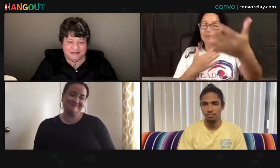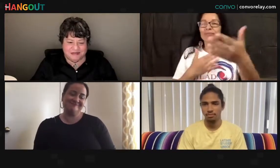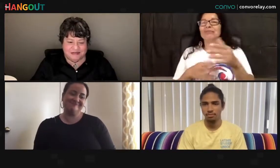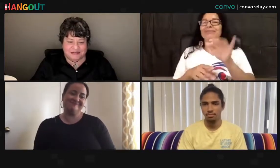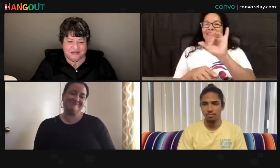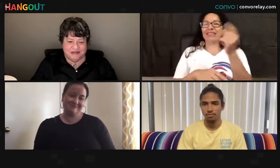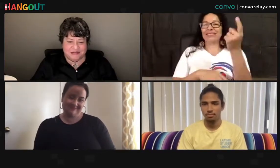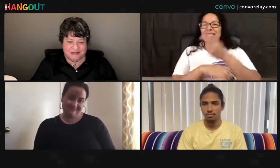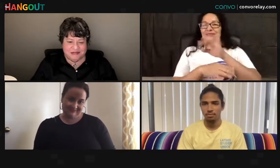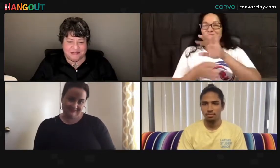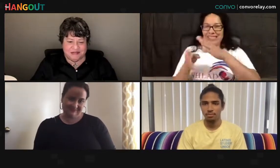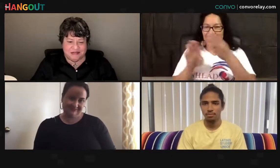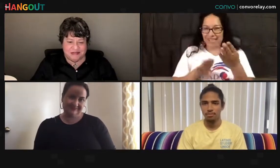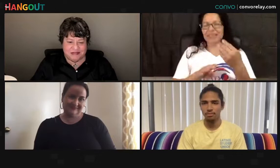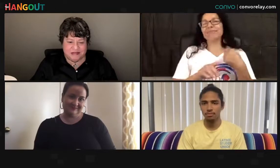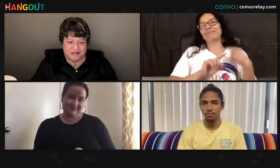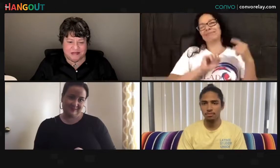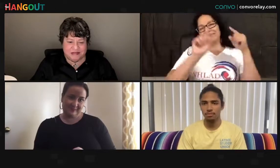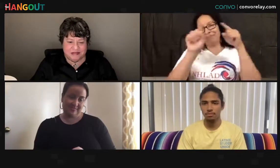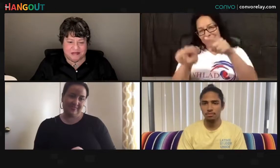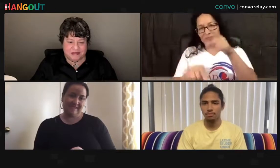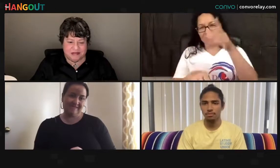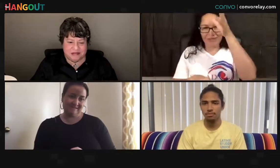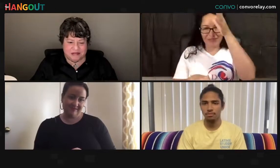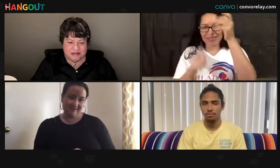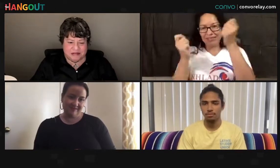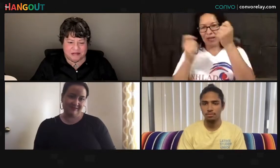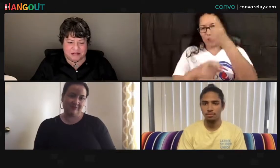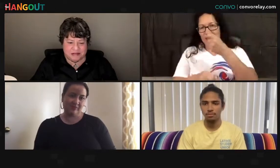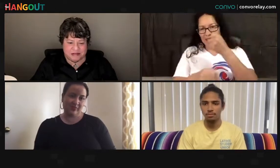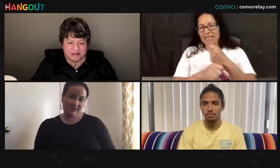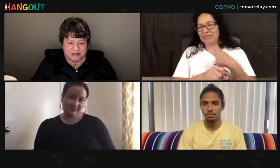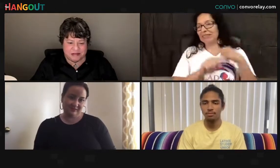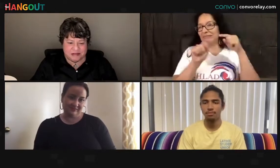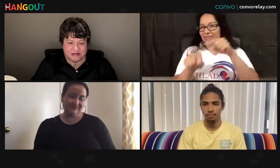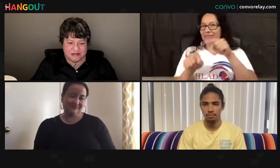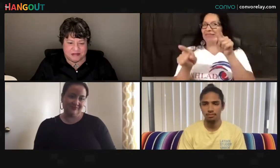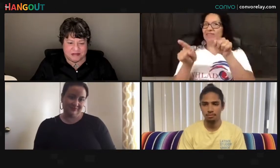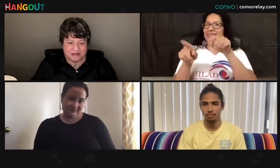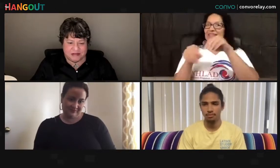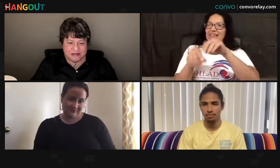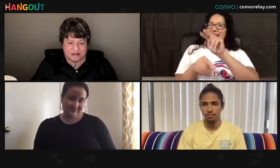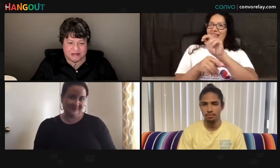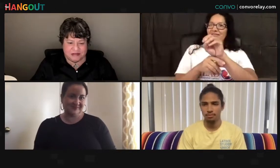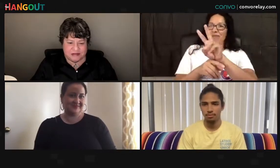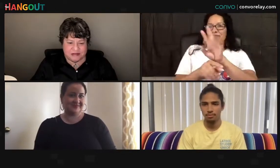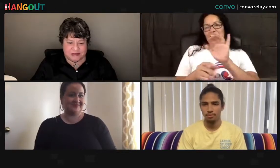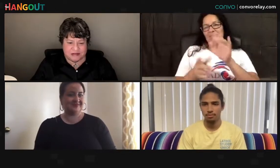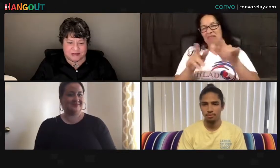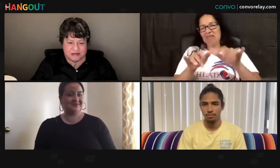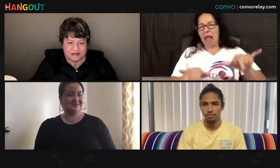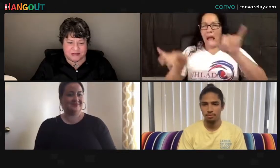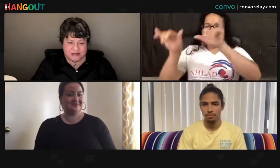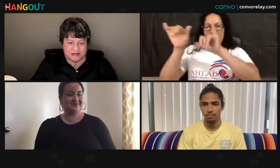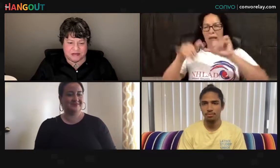wow, amazing. So then, Day of the Dead, I went and celebrated my father's 1 year.